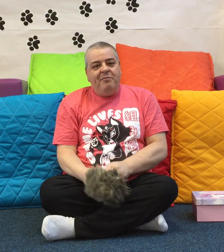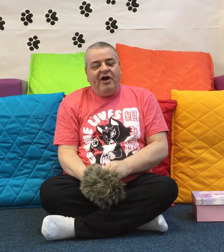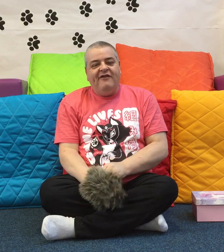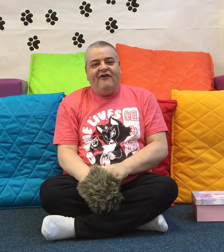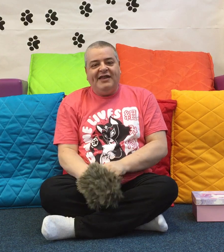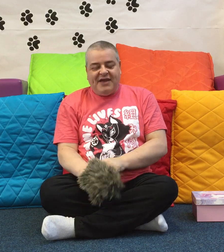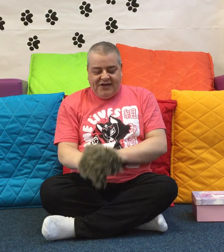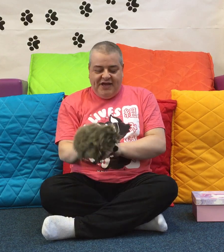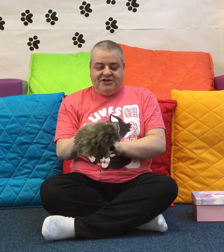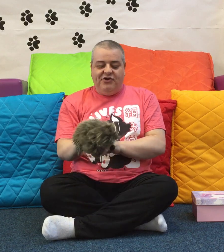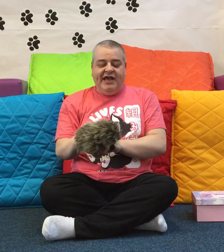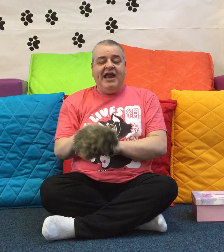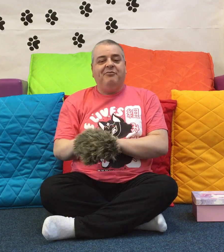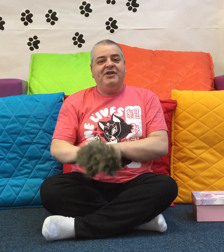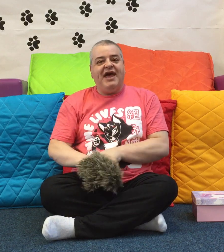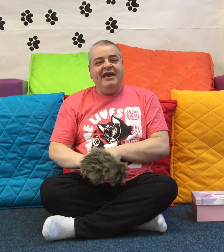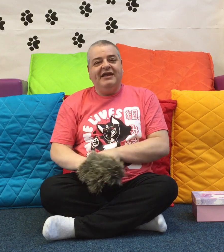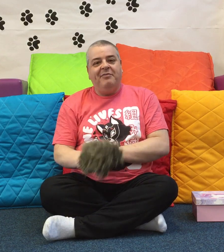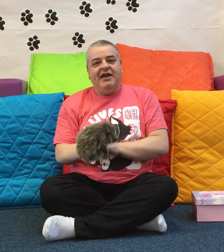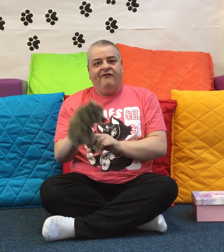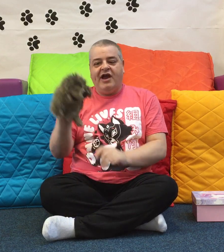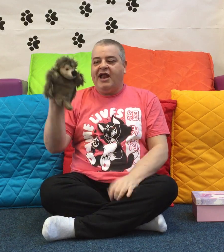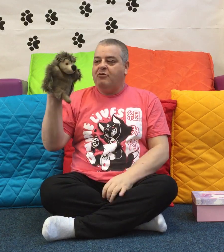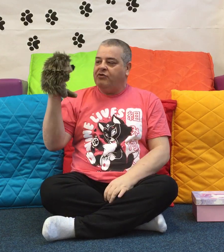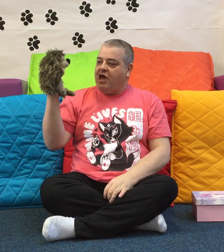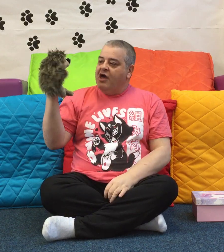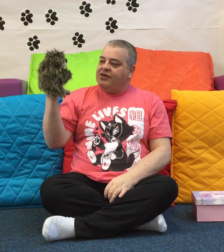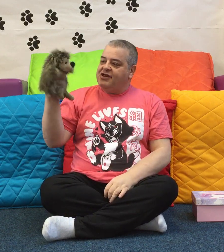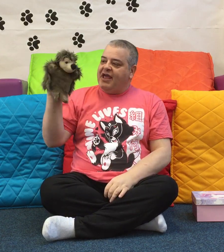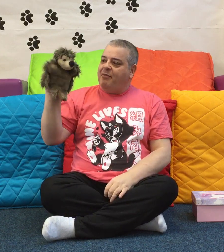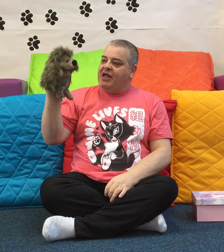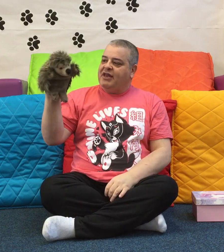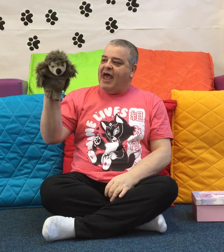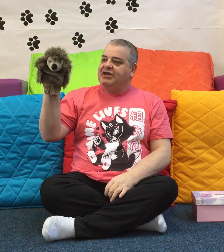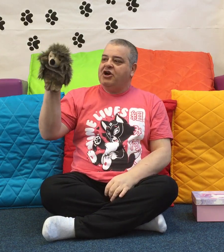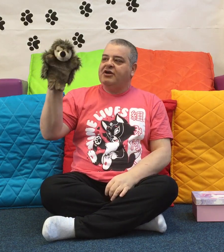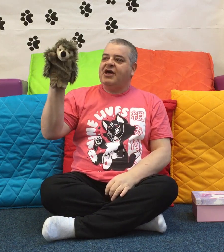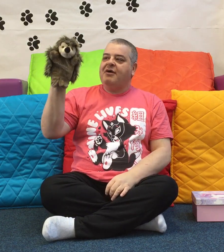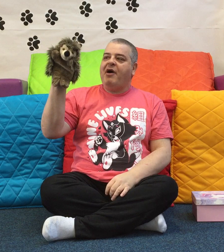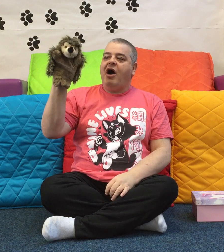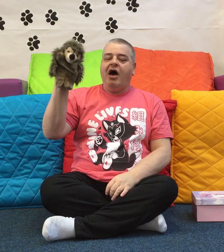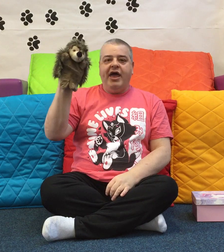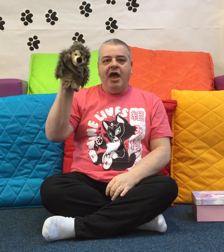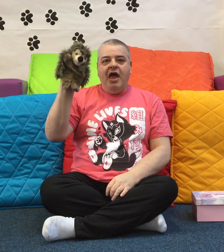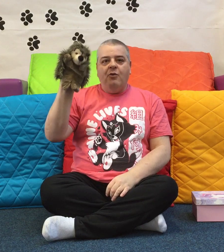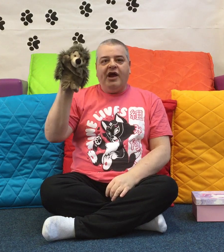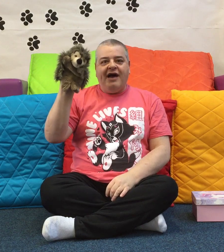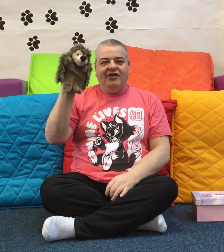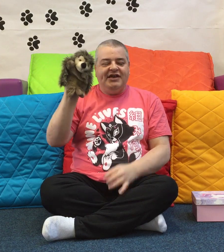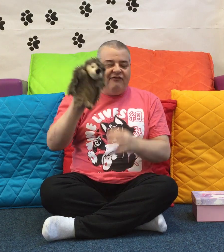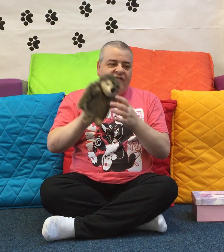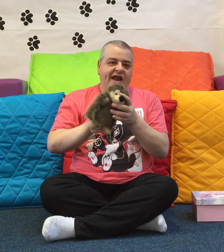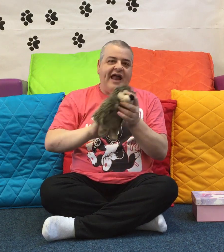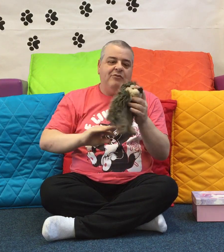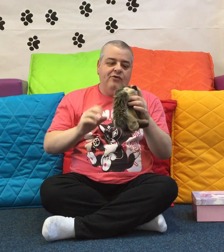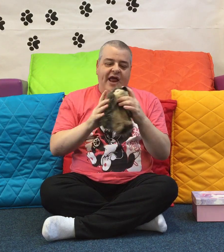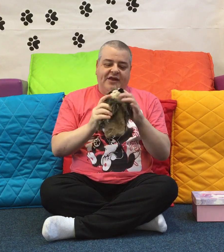everybody. Fantastic joining in and pretending to be different animals. So say goodbye to the hedgehog. Say goodbye. We're going to have a different animal next